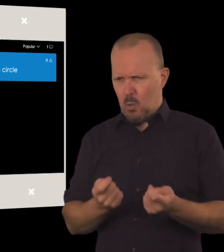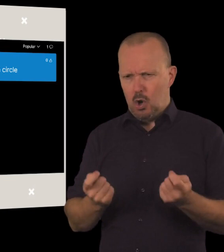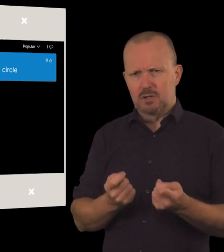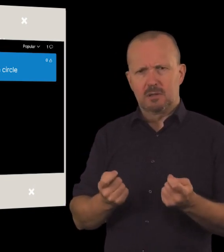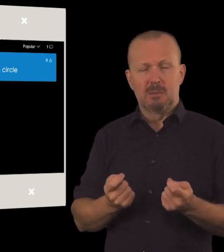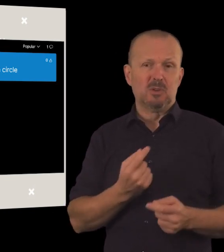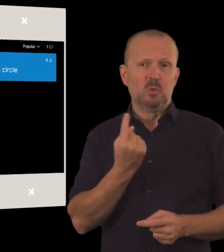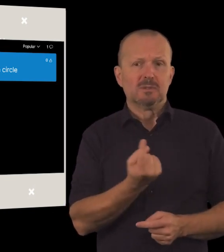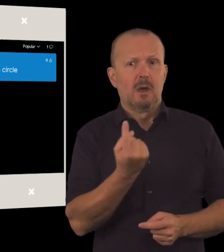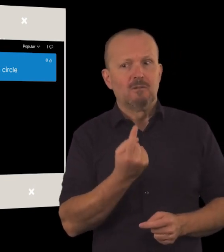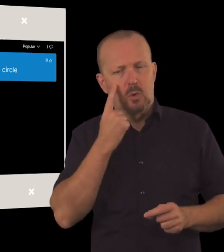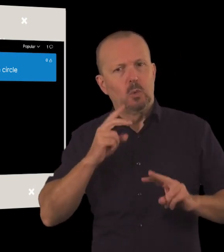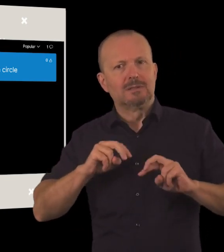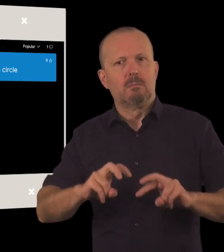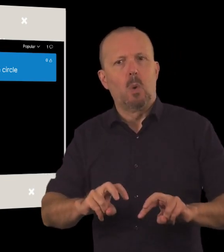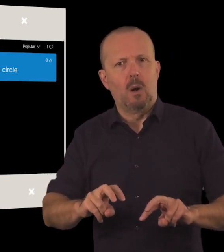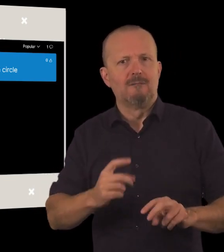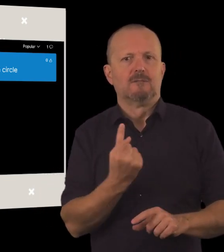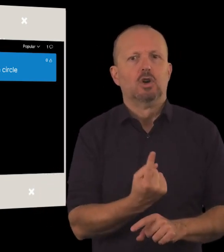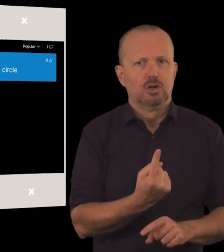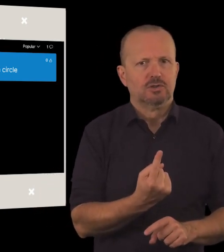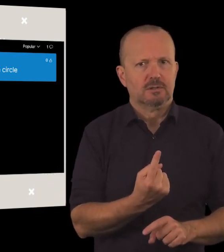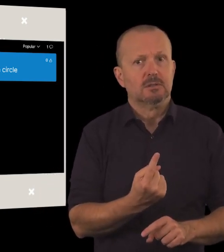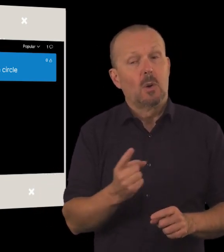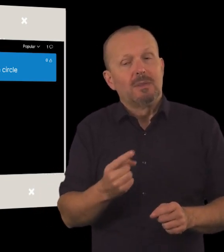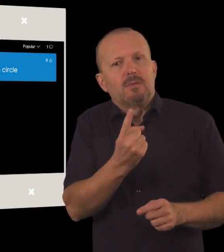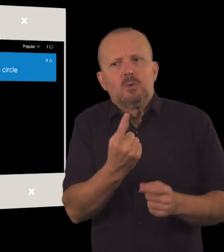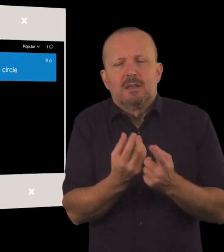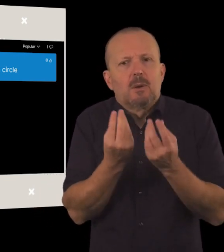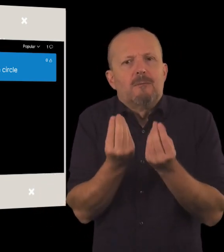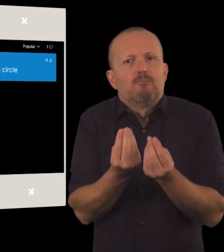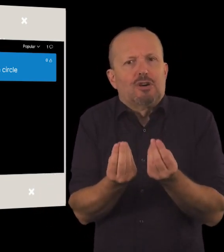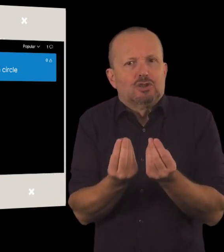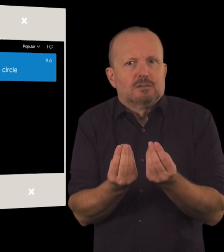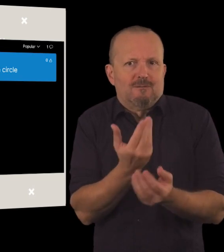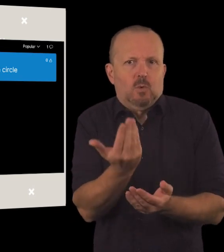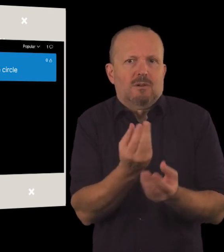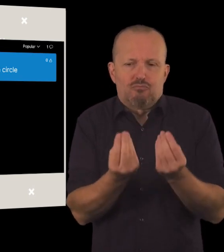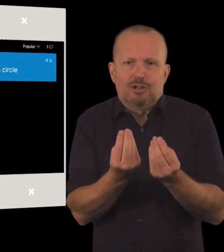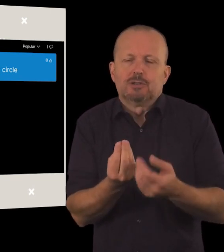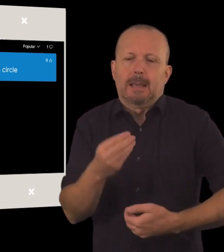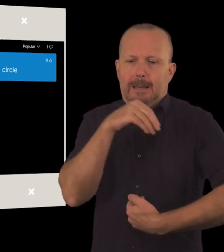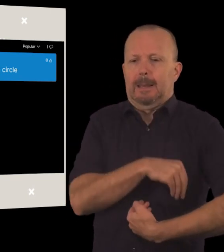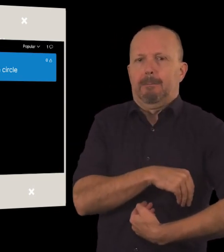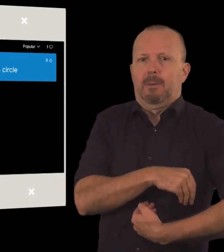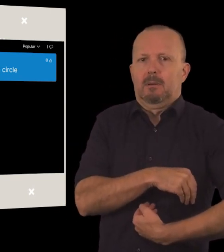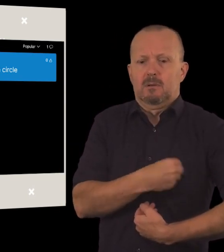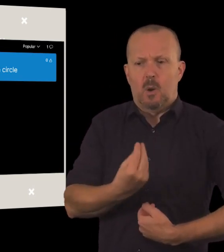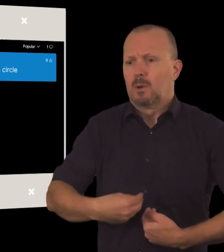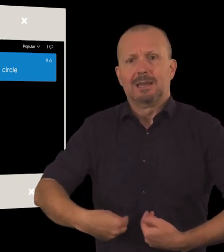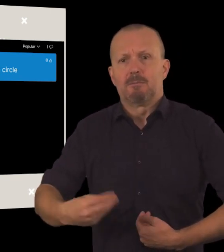explore on your own. So I think it's really important that those things that are precious to you keep inside your golden